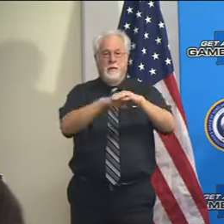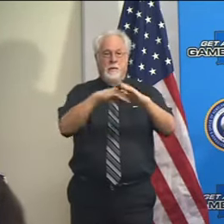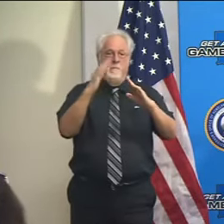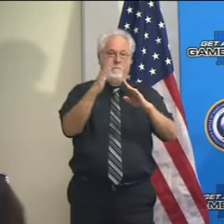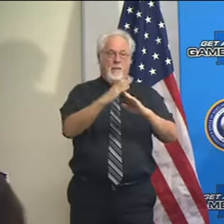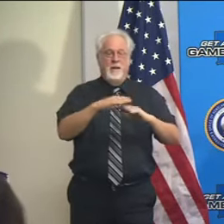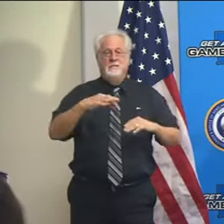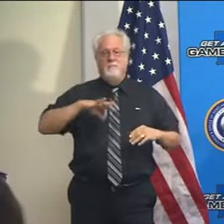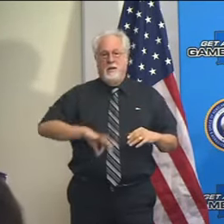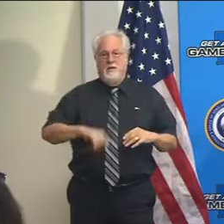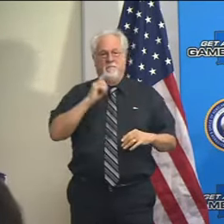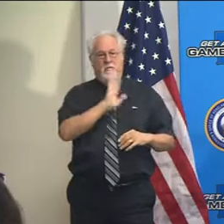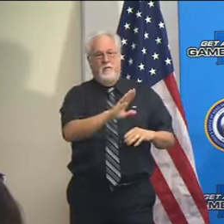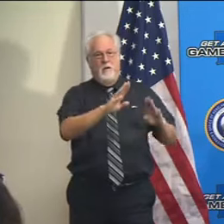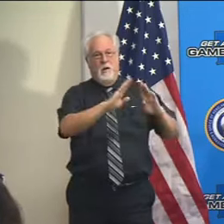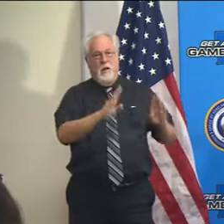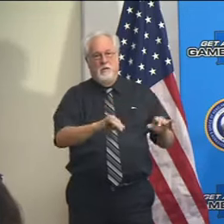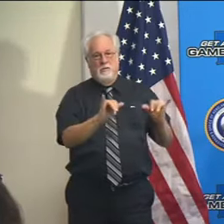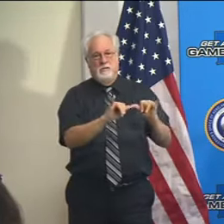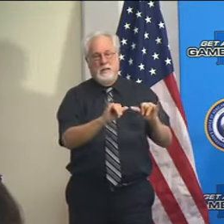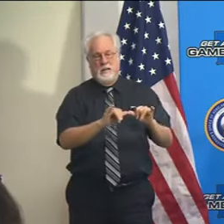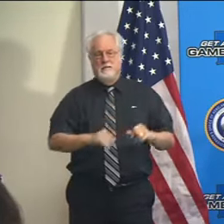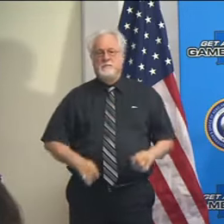for their household size.